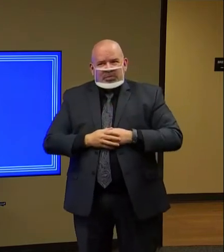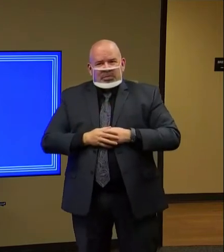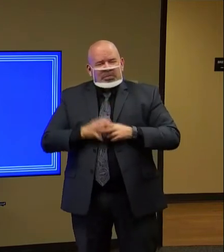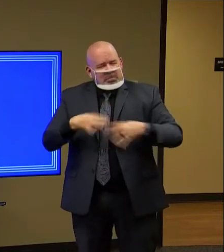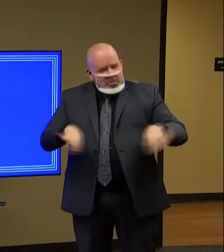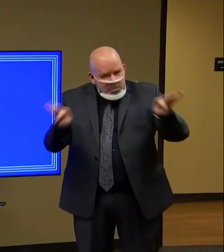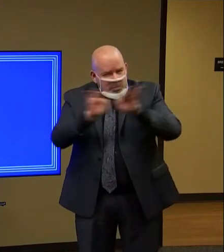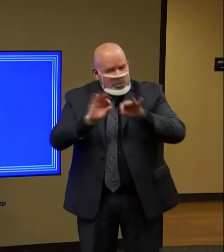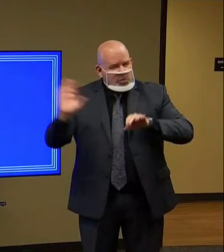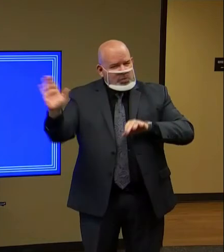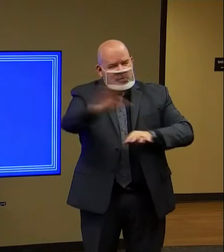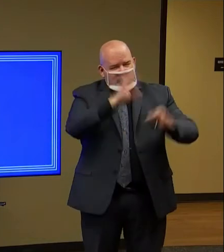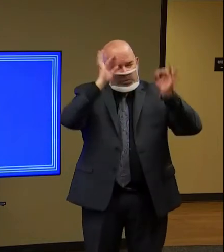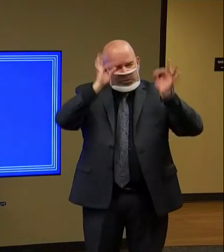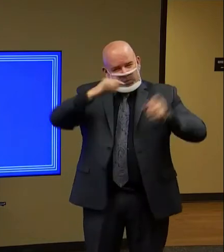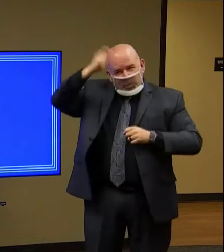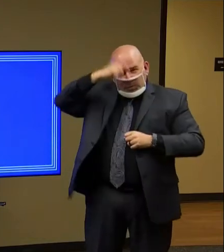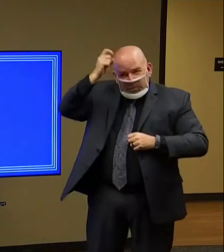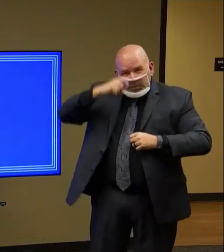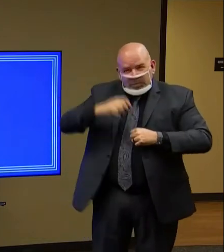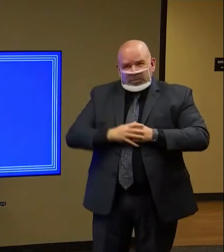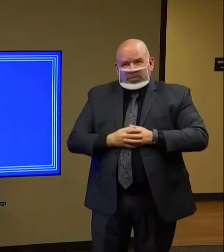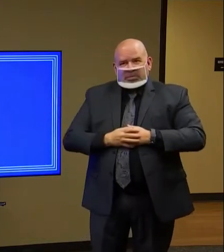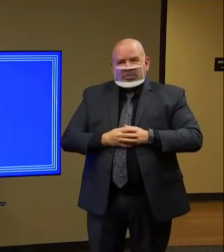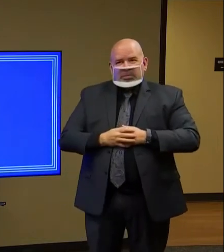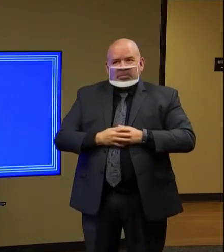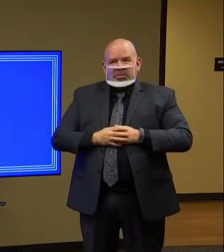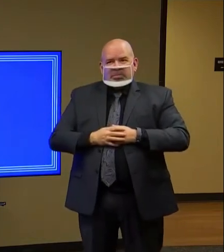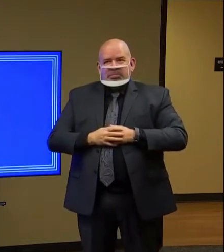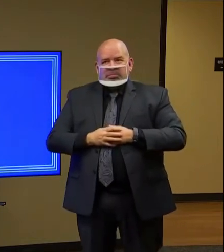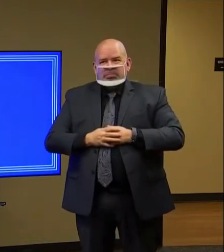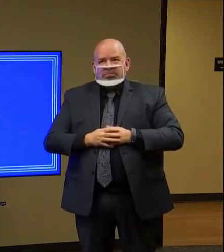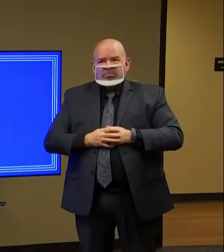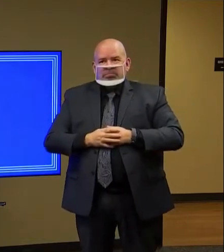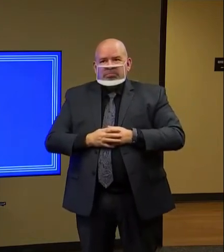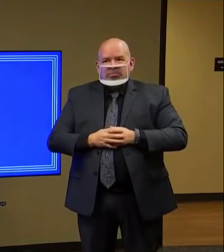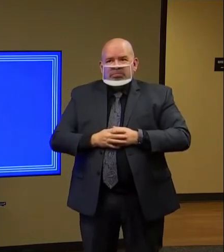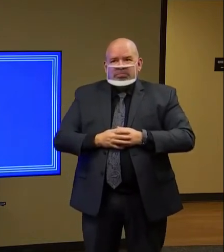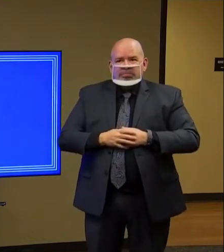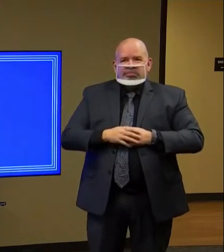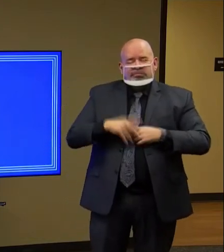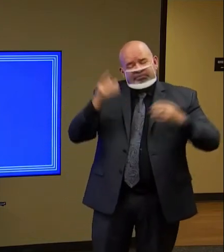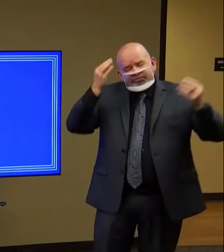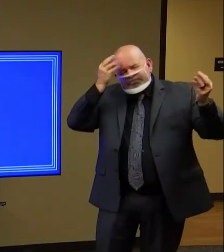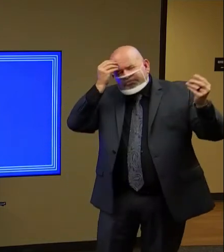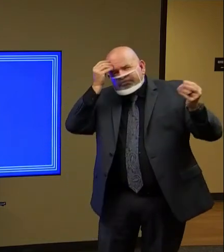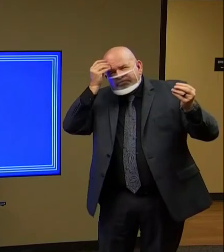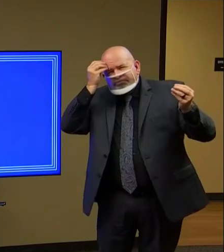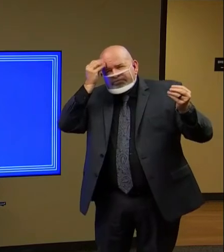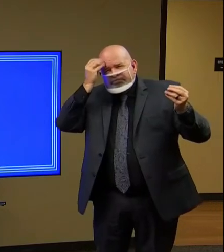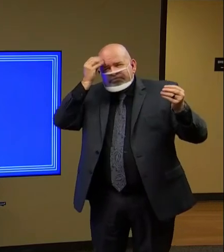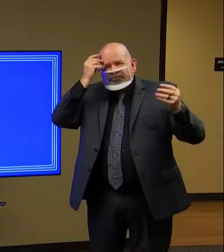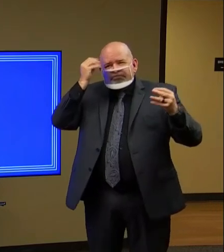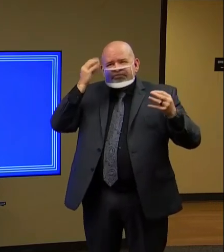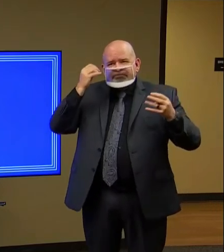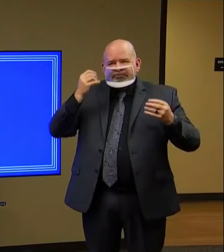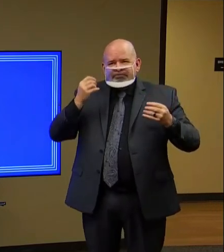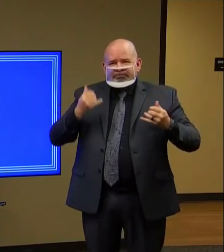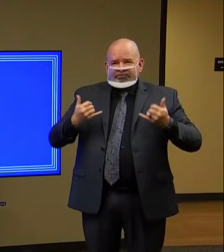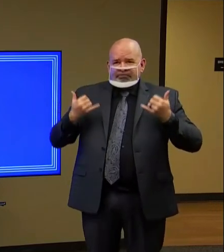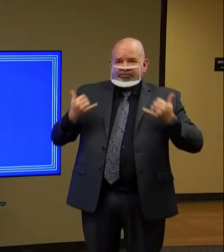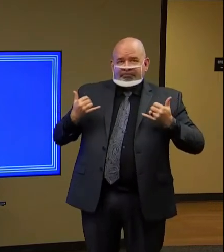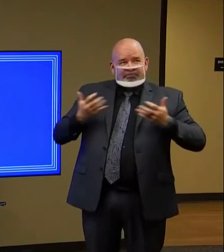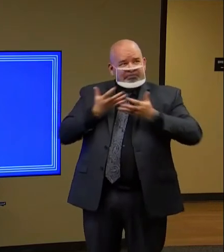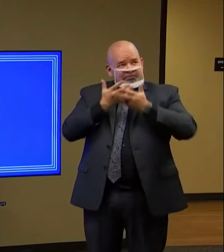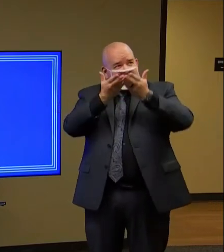else, because really, when we think about it, the situation that we're in right now is it's a